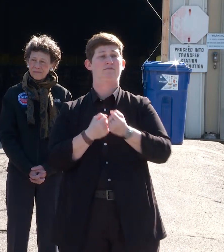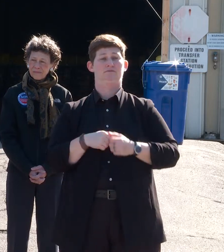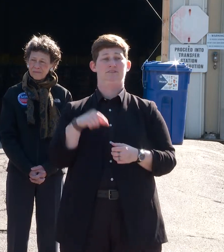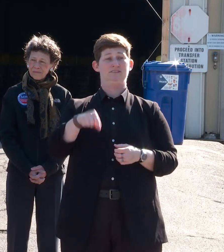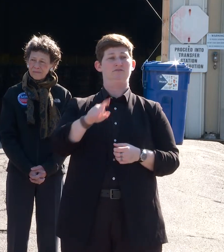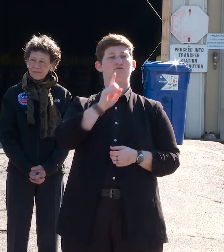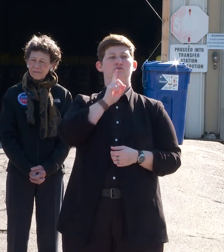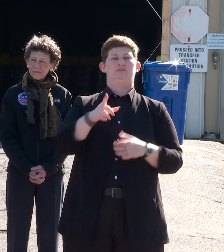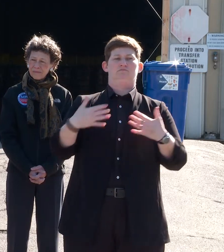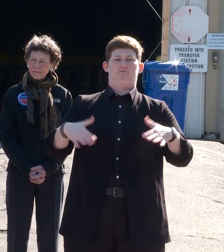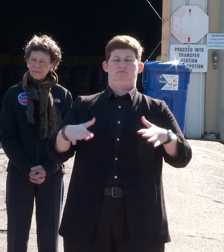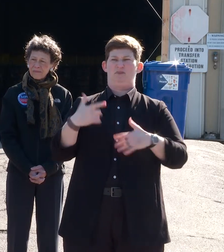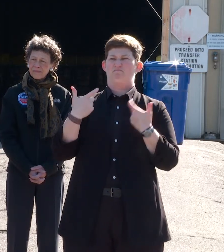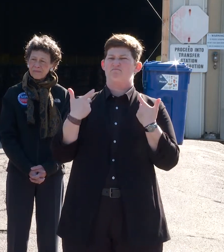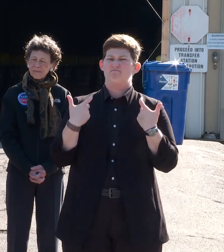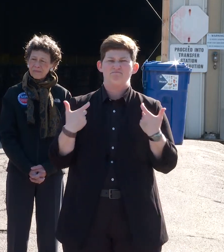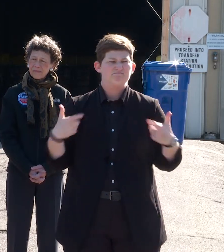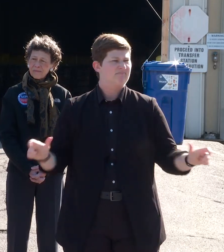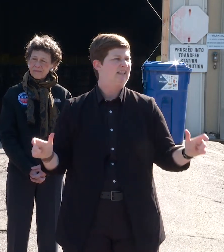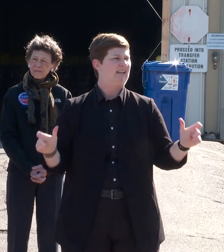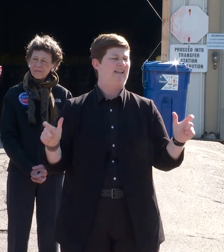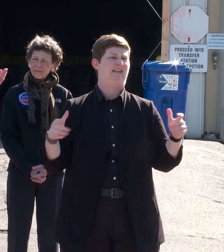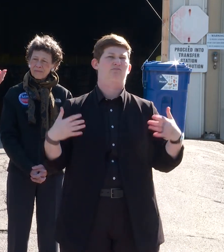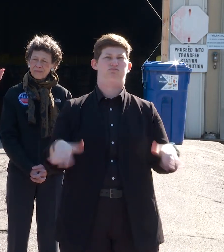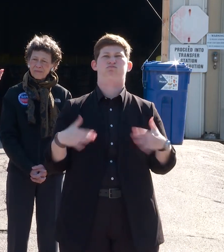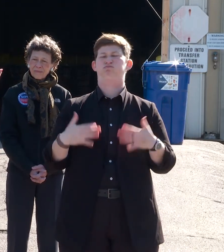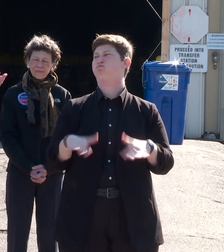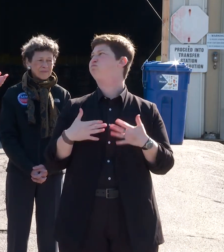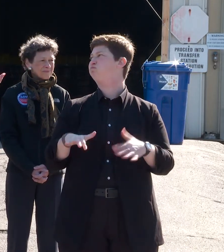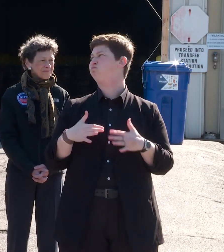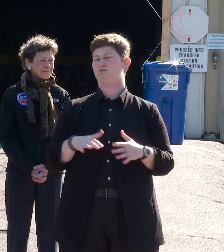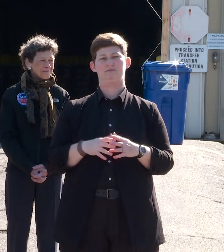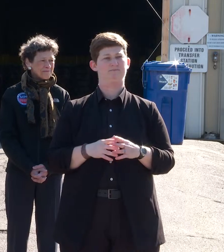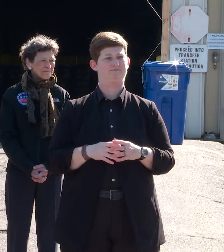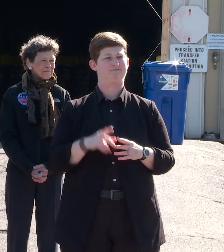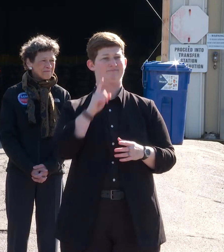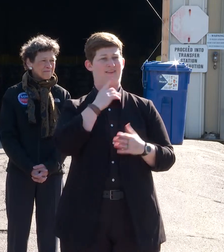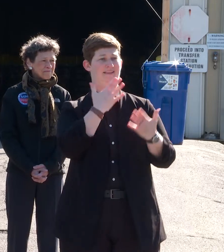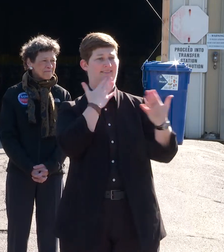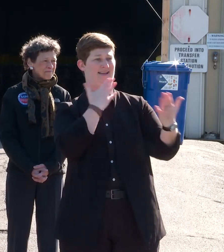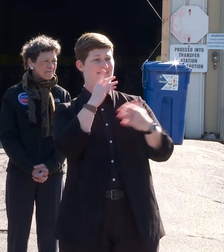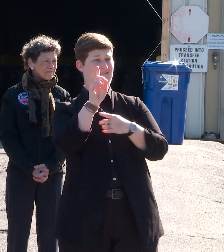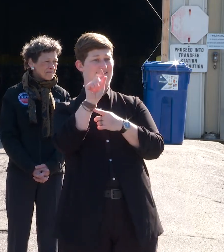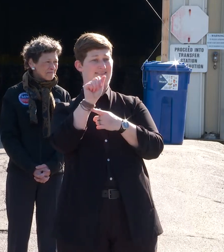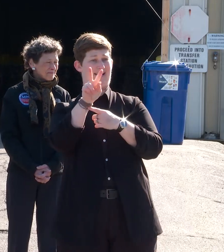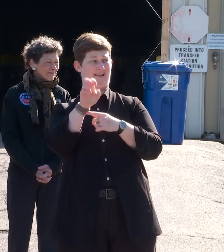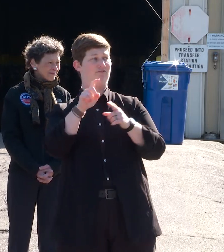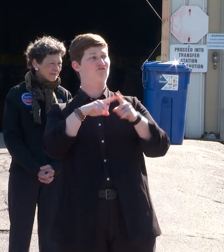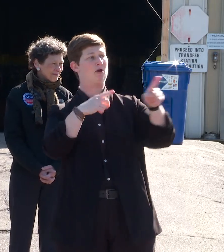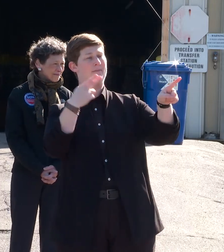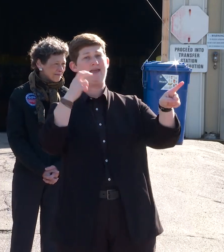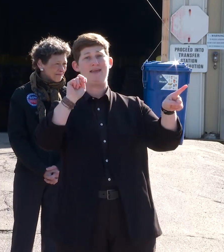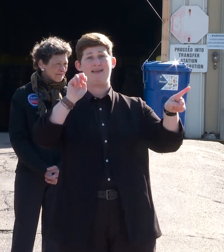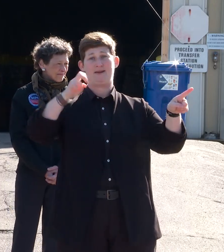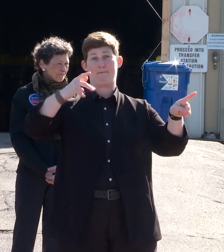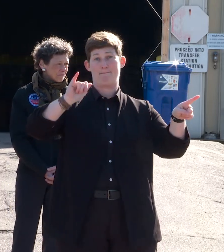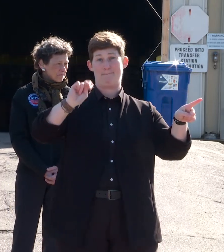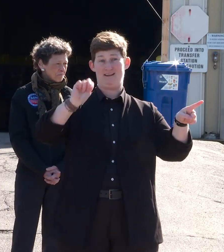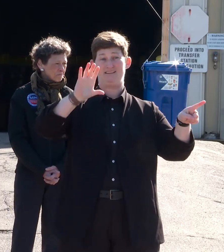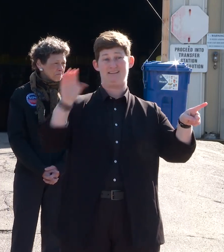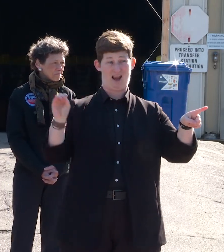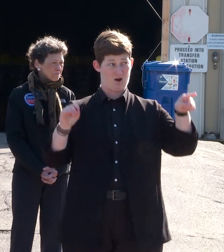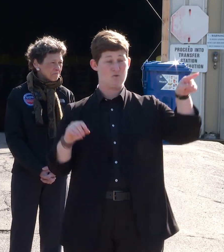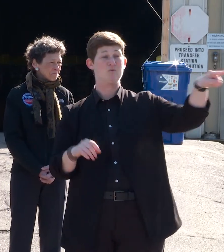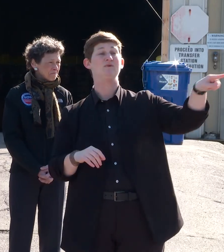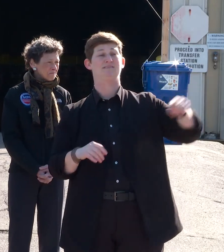monumental thing. When and I also want to thank Dave McNary from Hennepin County, give a wave. Hennepin County is our partner